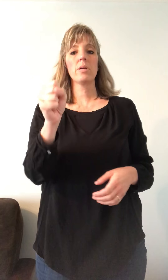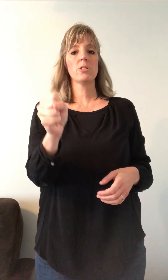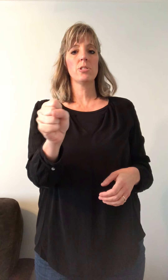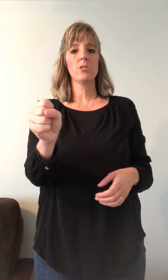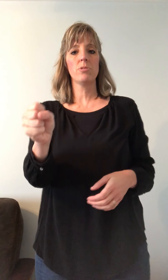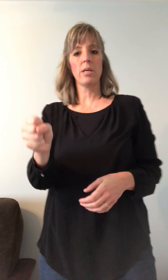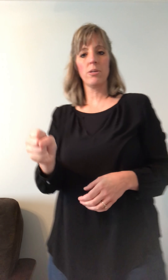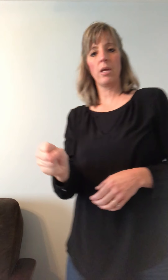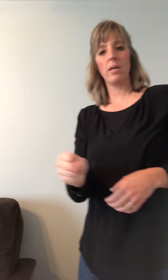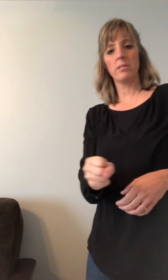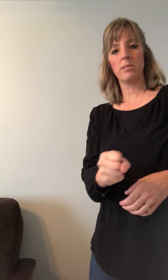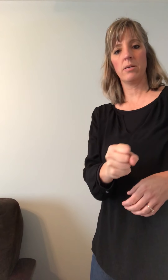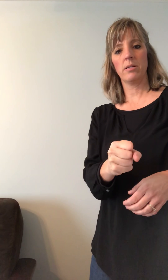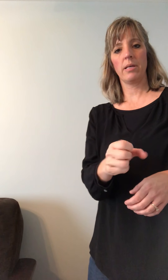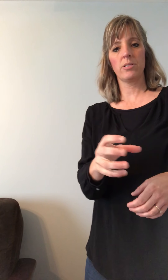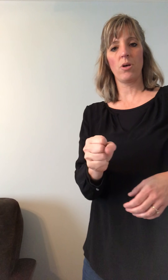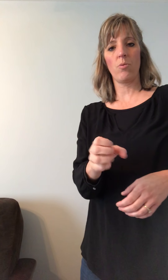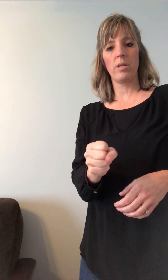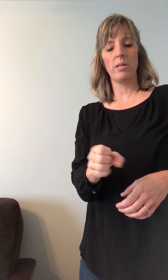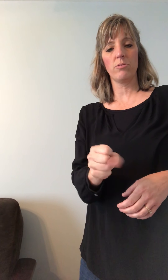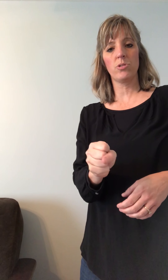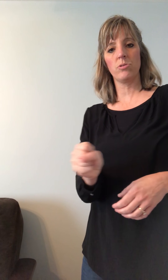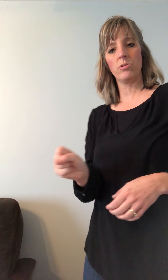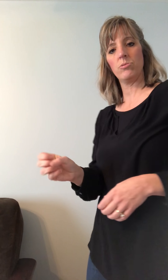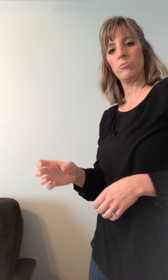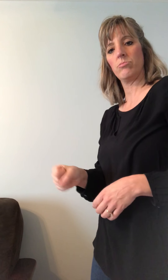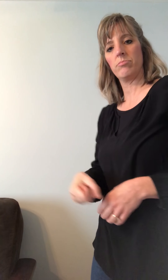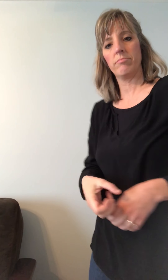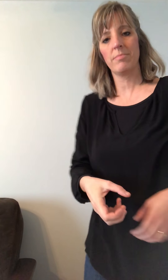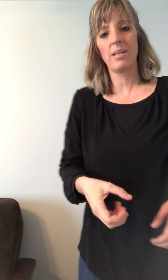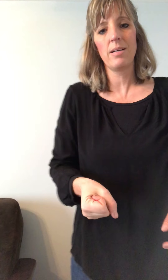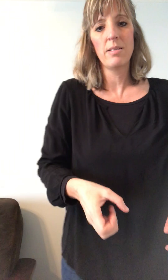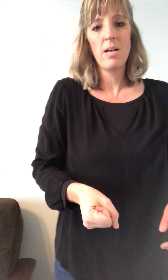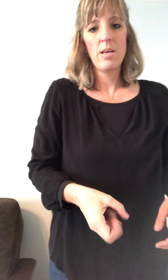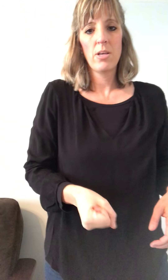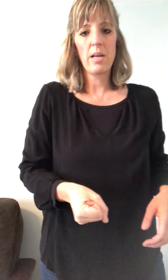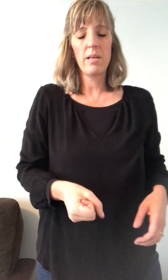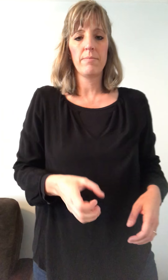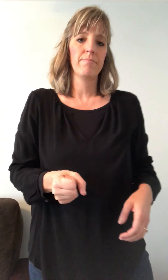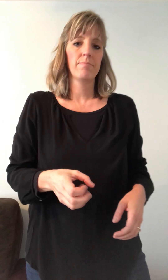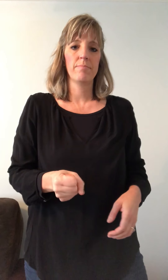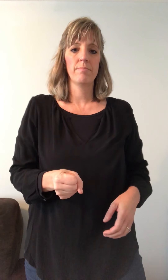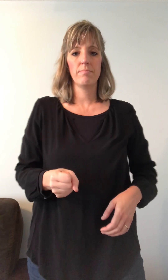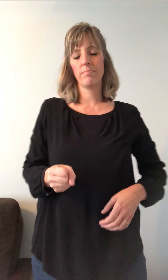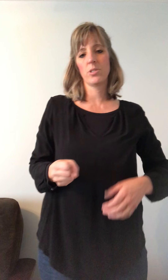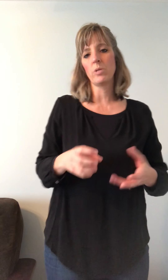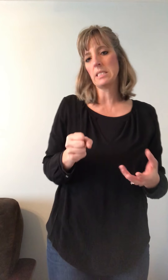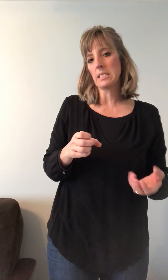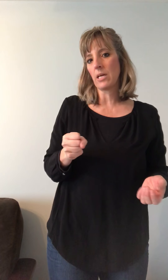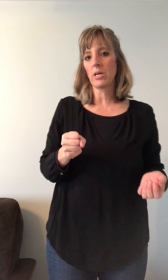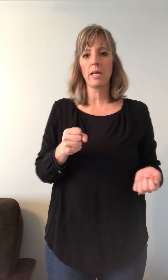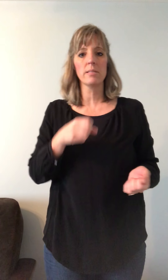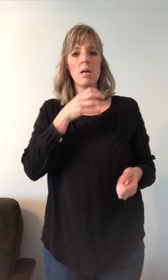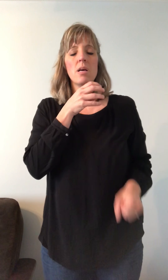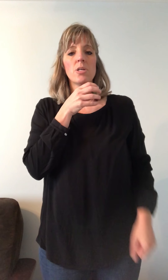Orange is you take your hand like so, and then you kind of squeeze it together, I guess,